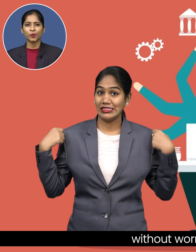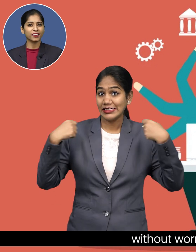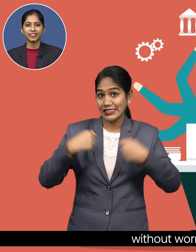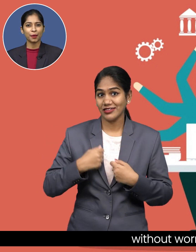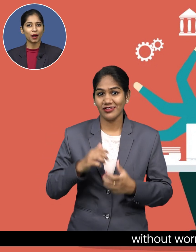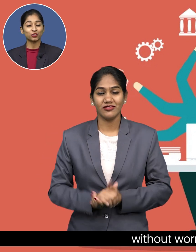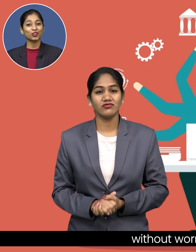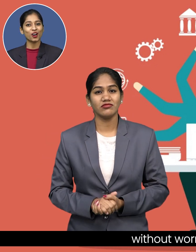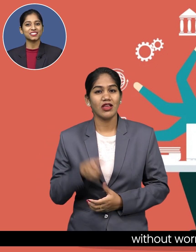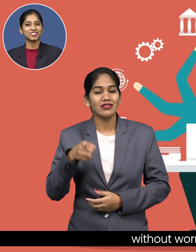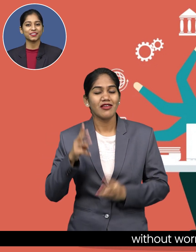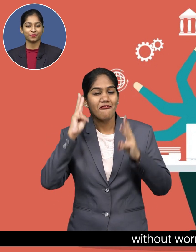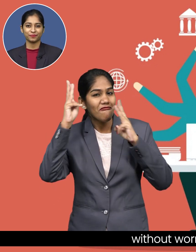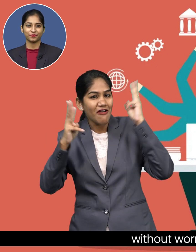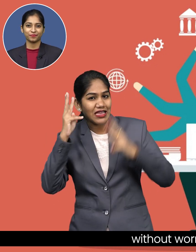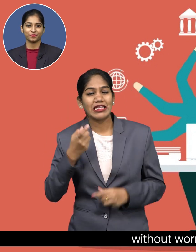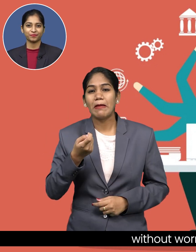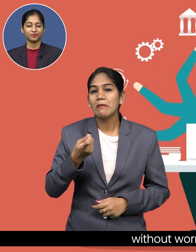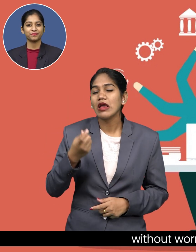without worrying about the cost.